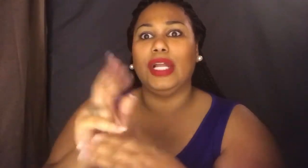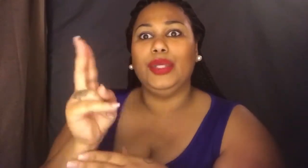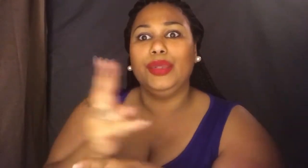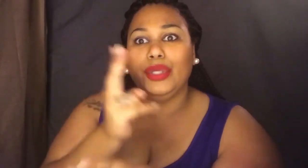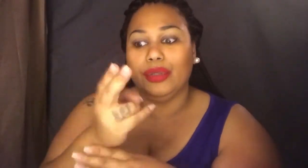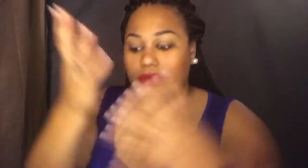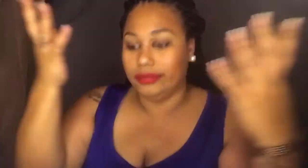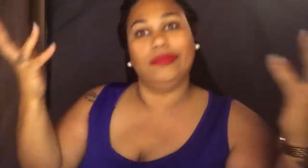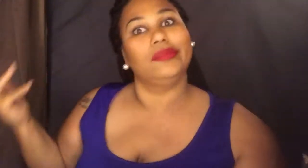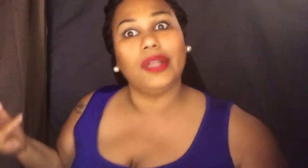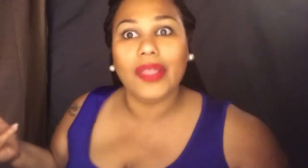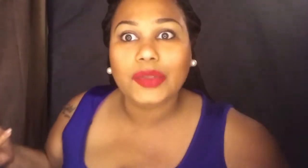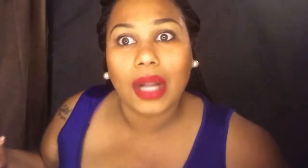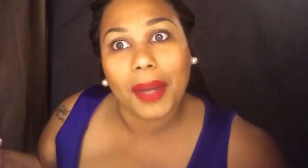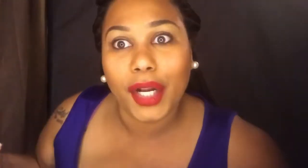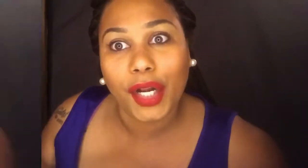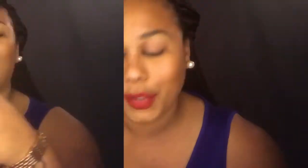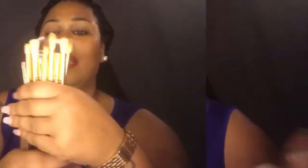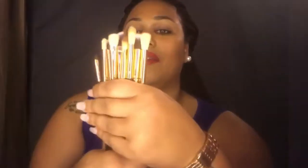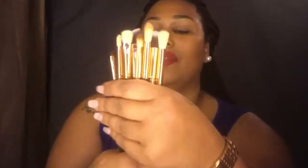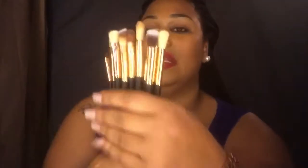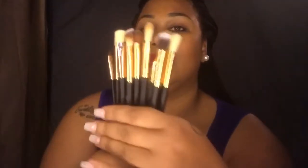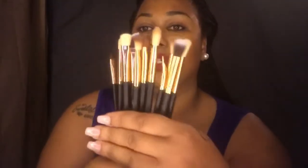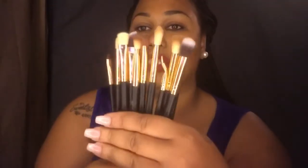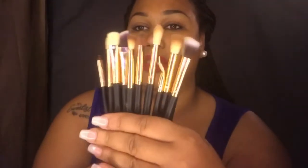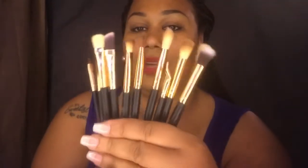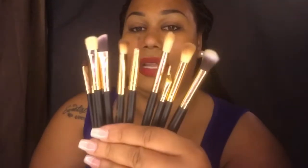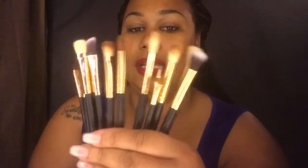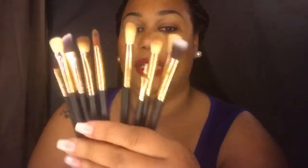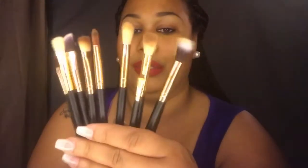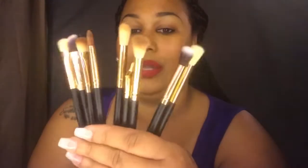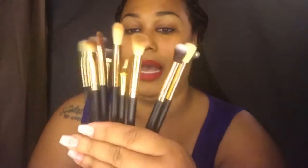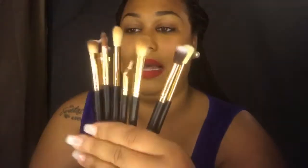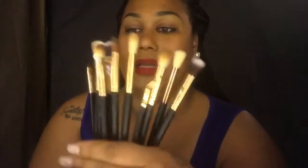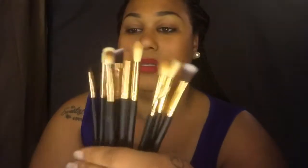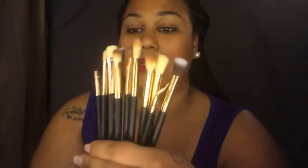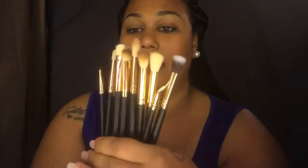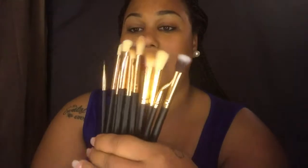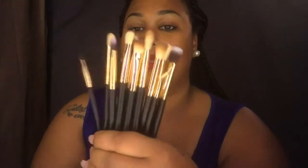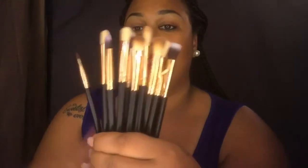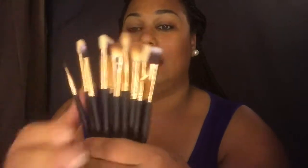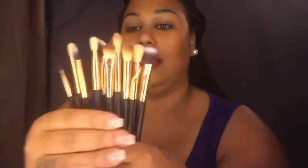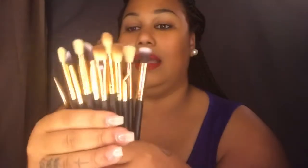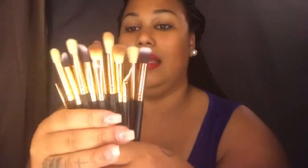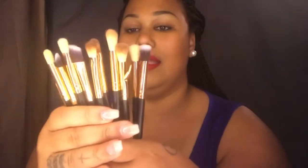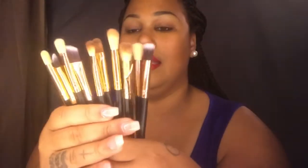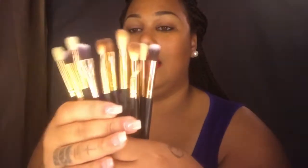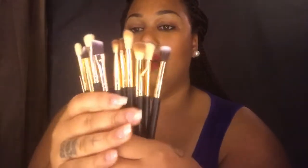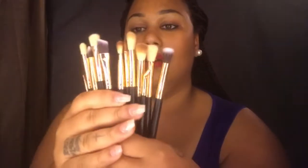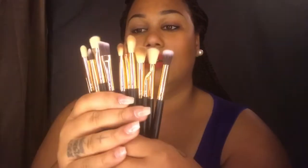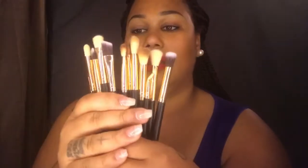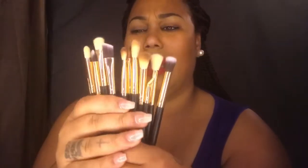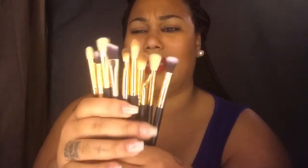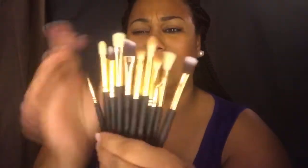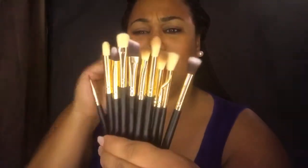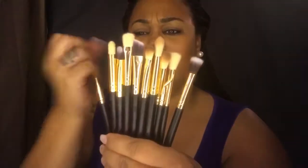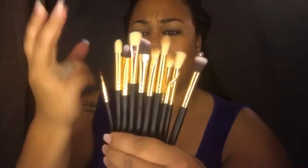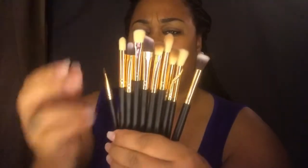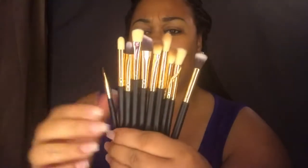you use? So that's what I'm gonna do. I have these brushes right here, you guys. And I think it's 12 of them.